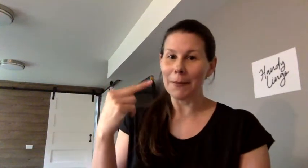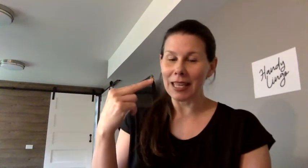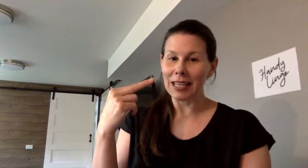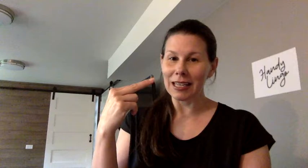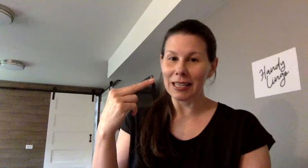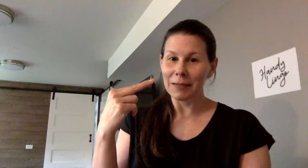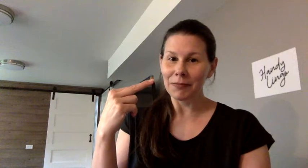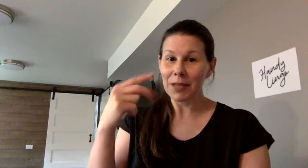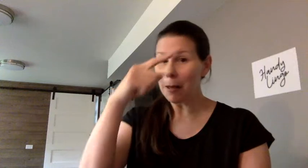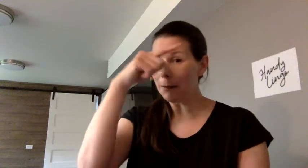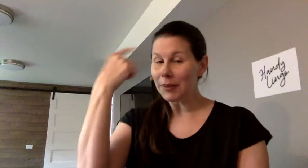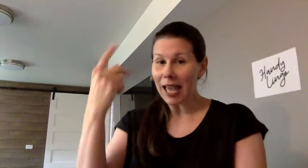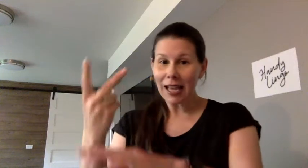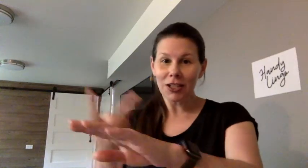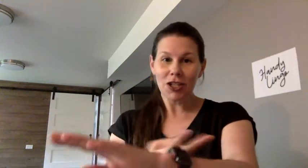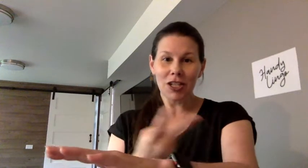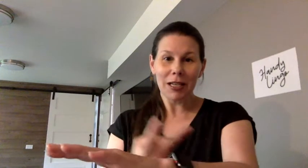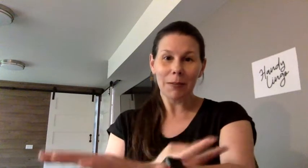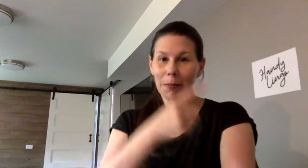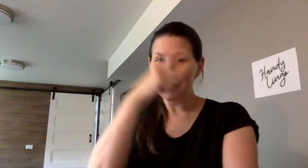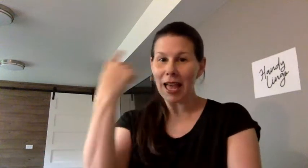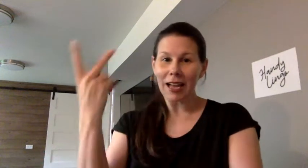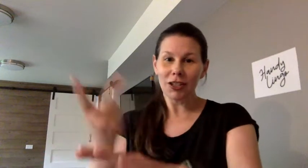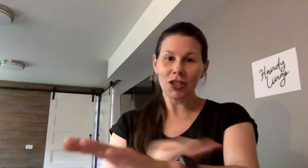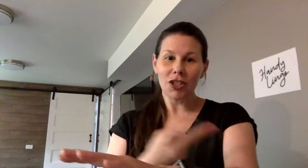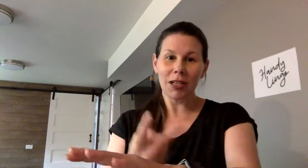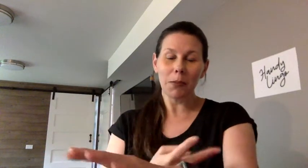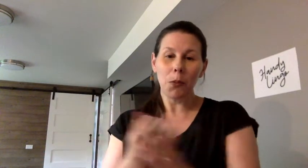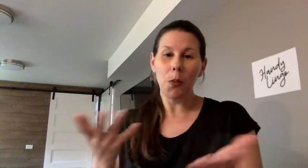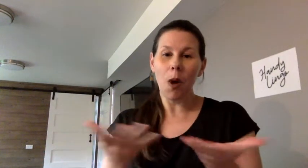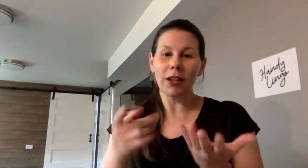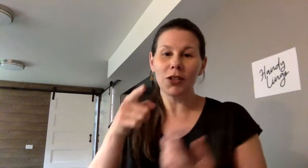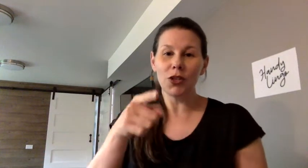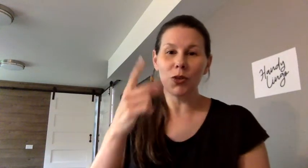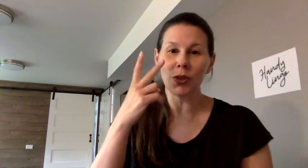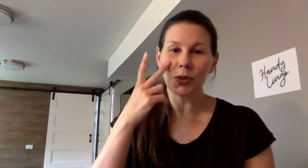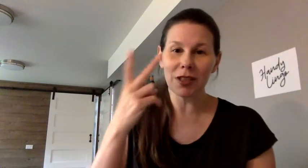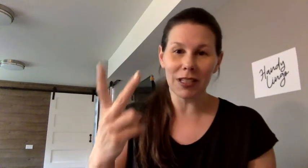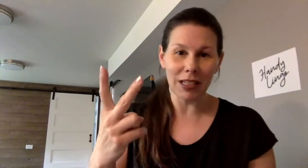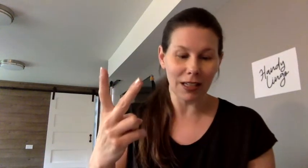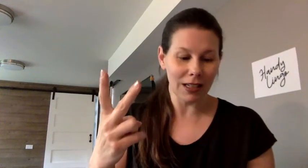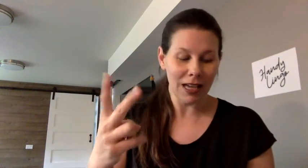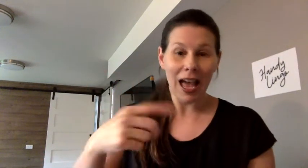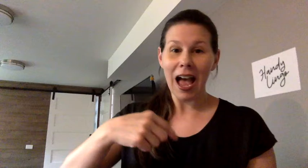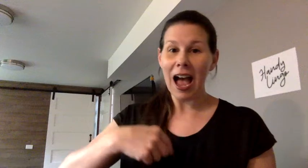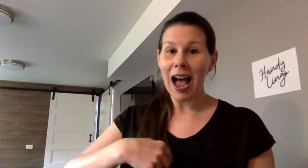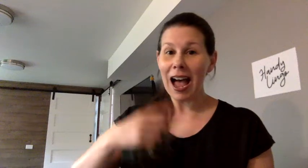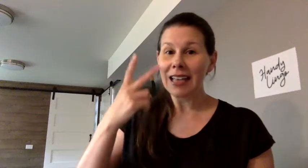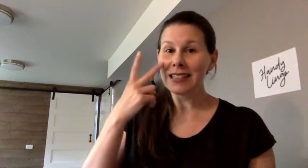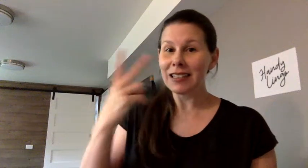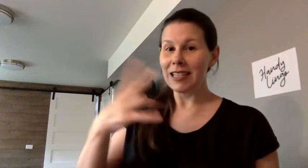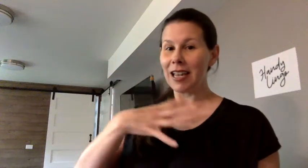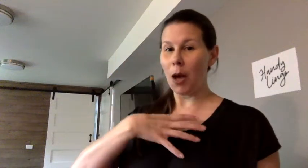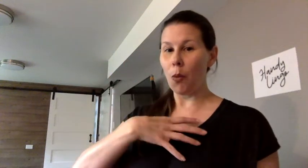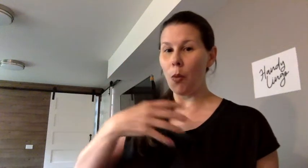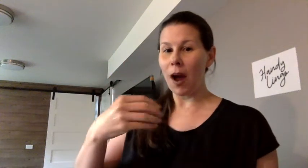me. Black sheep, what do you see? I see a